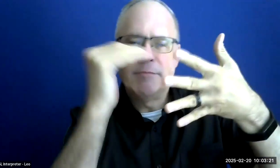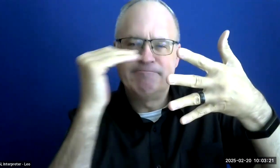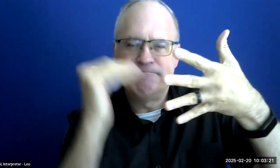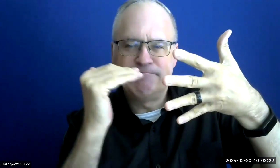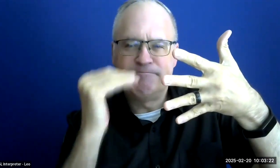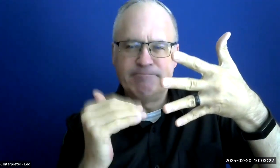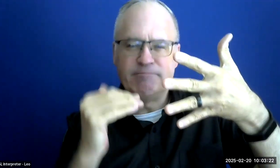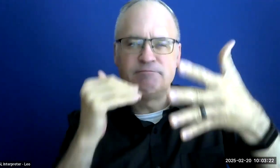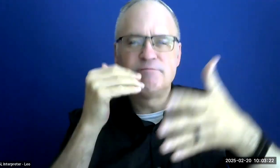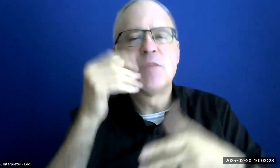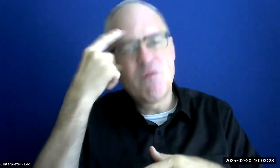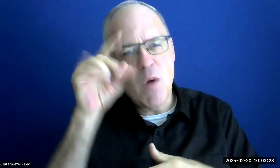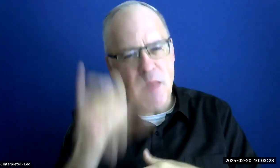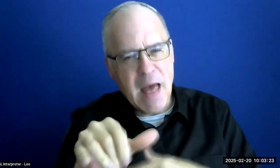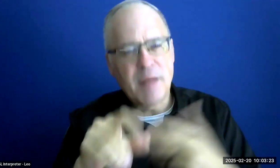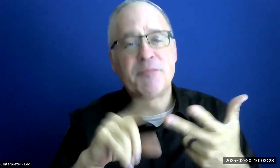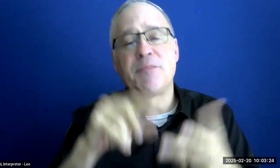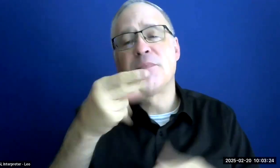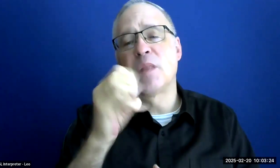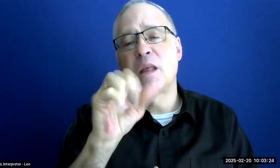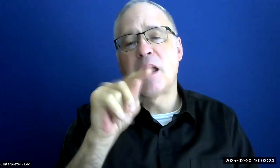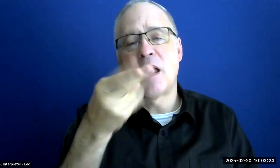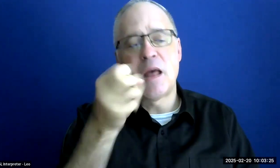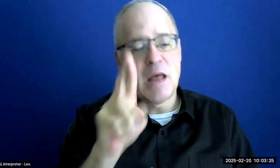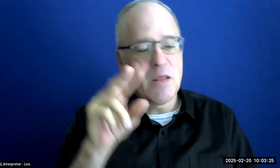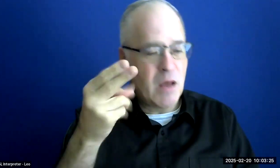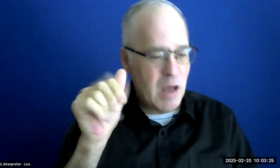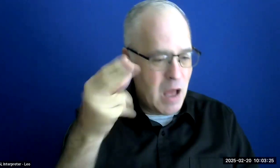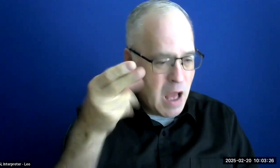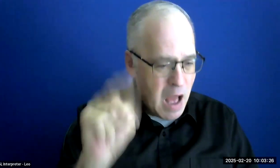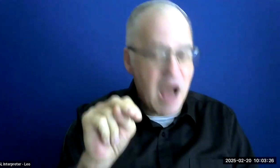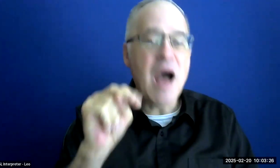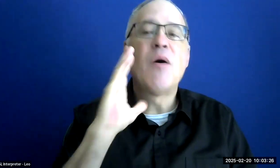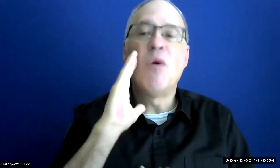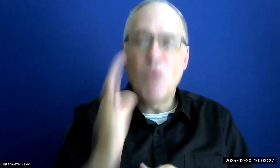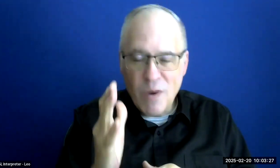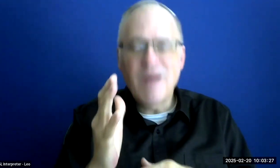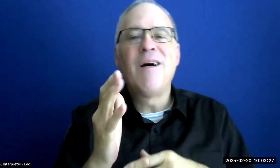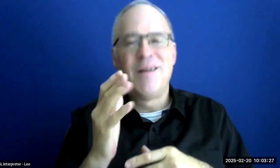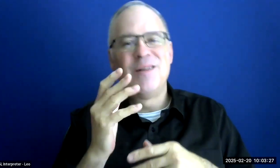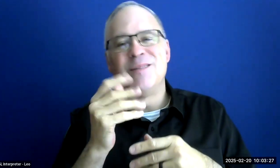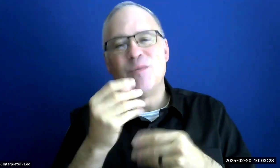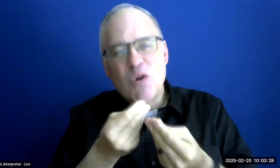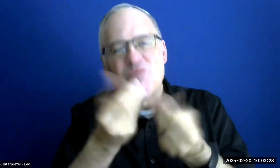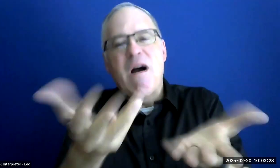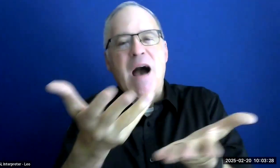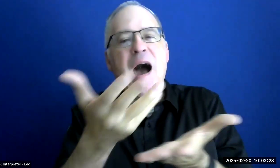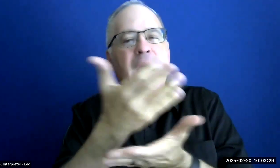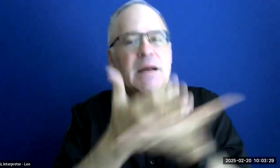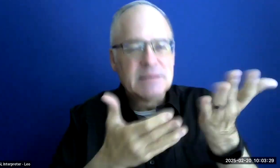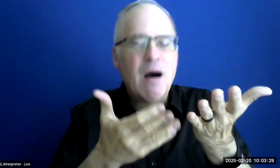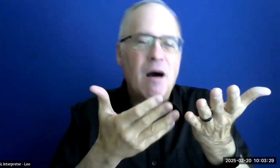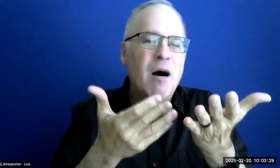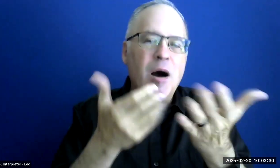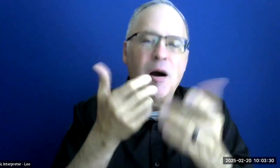ratification. Heather Hahn and Taylor Burton Edwards will share practical implications for the passage